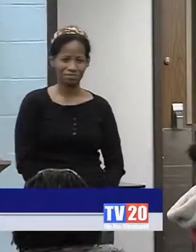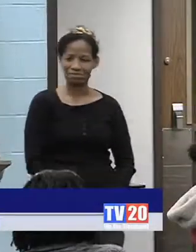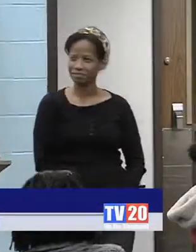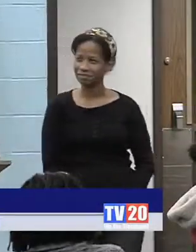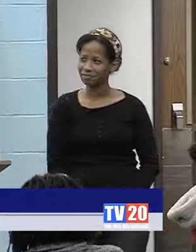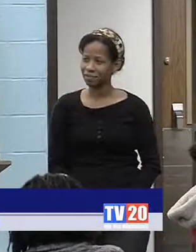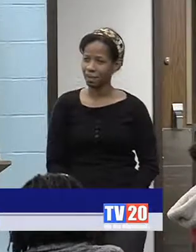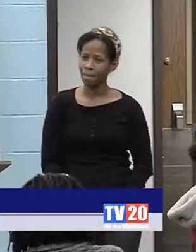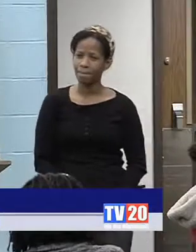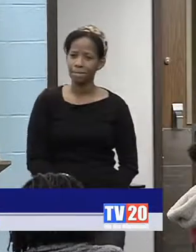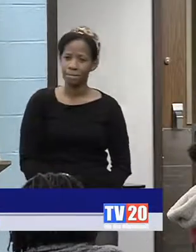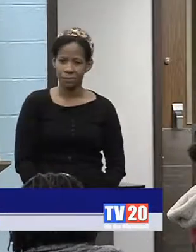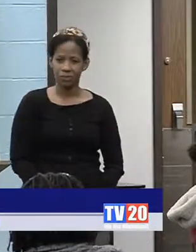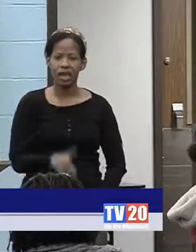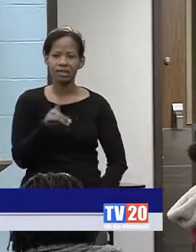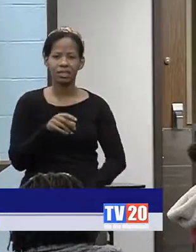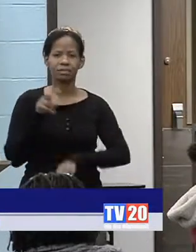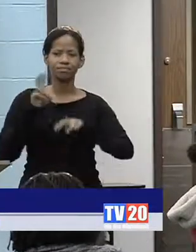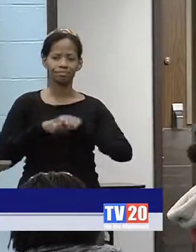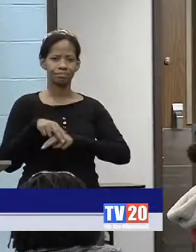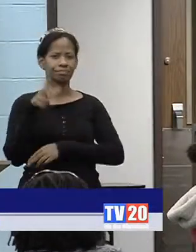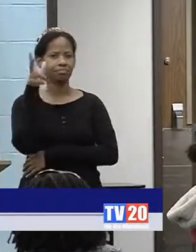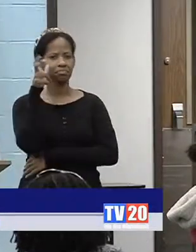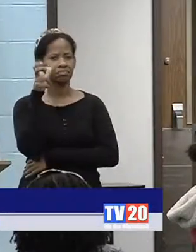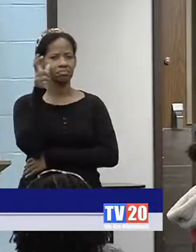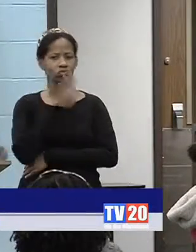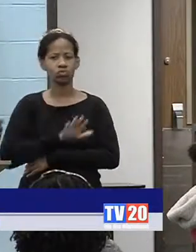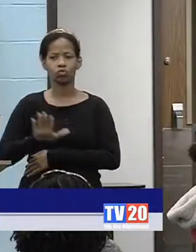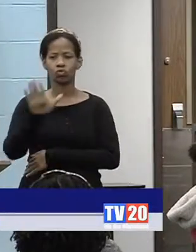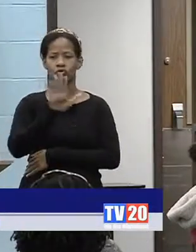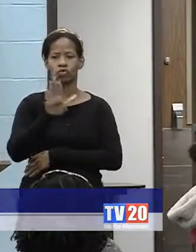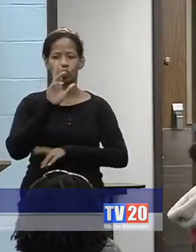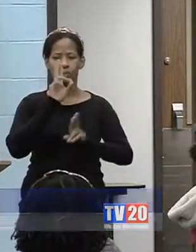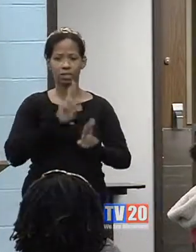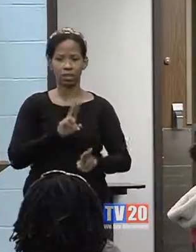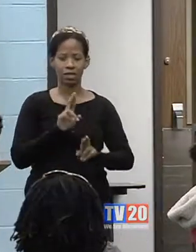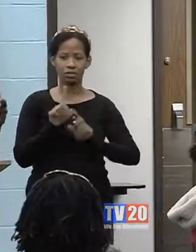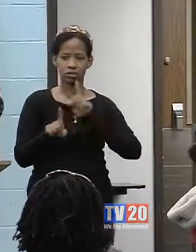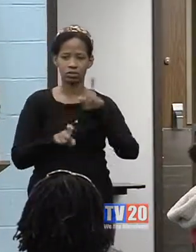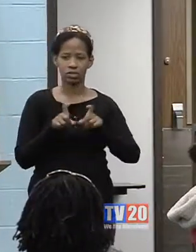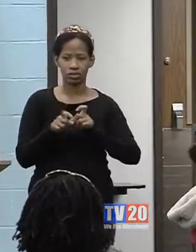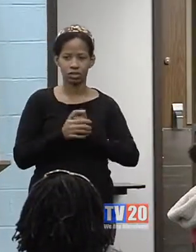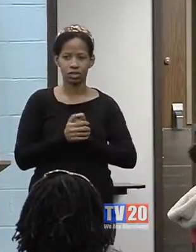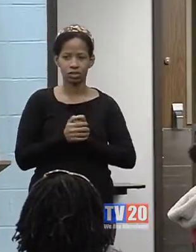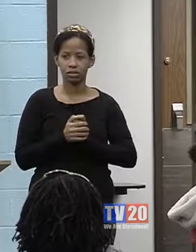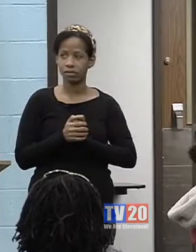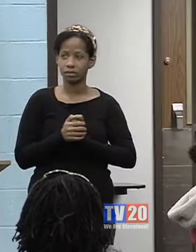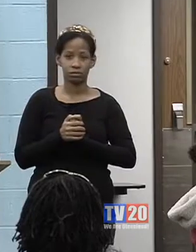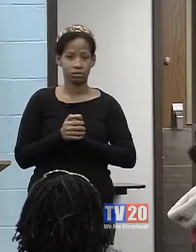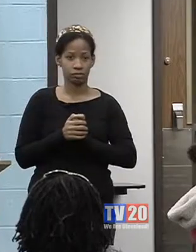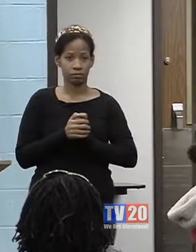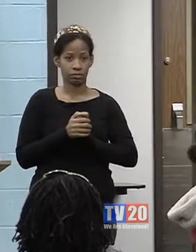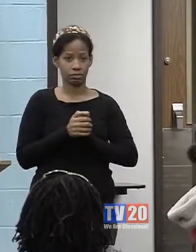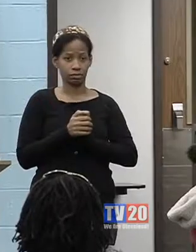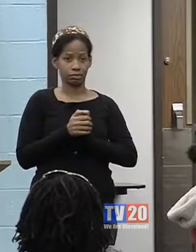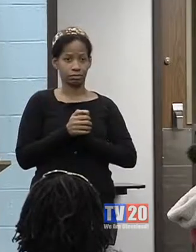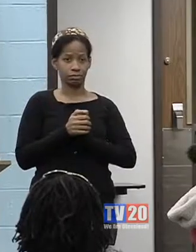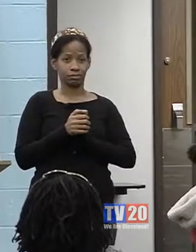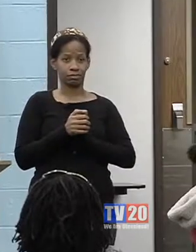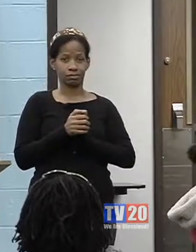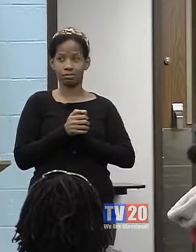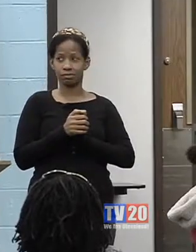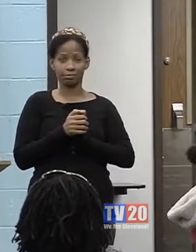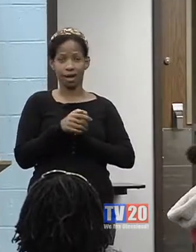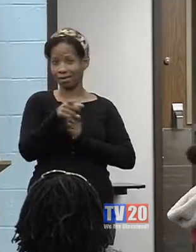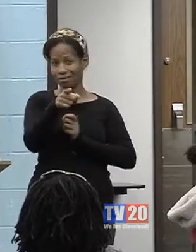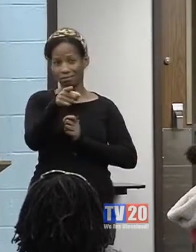back and I heard some things and I listened to your questions. He had a question. This young man